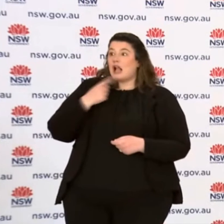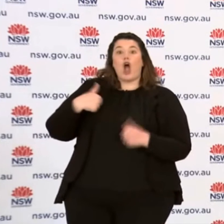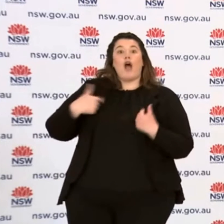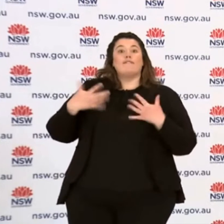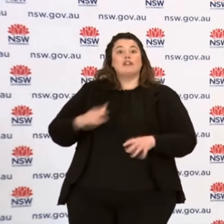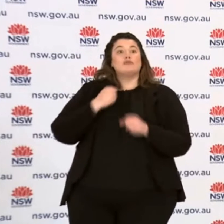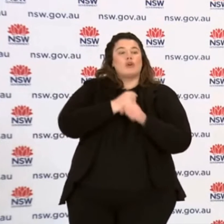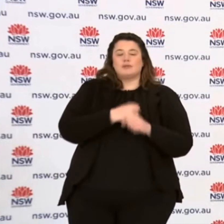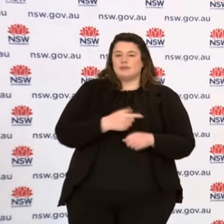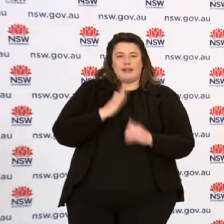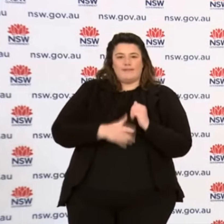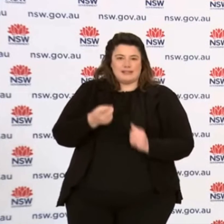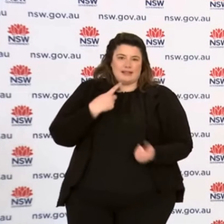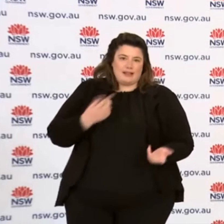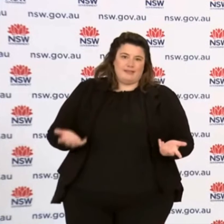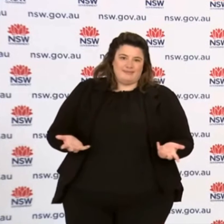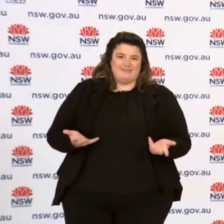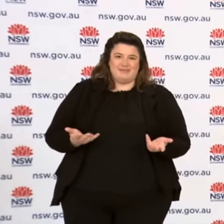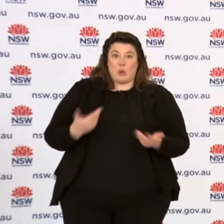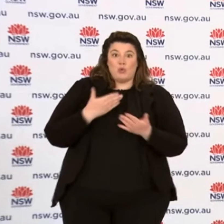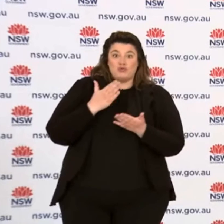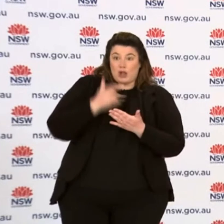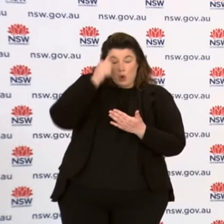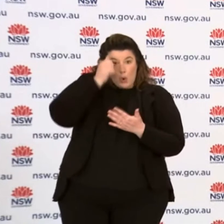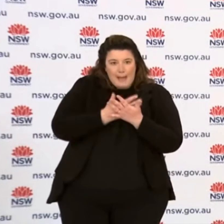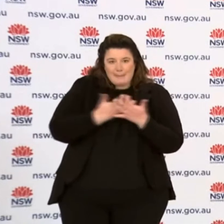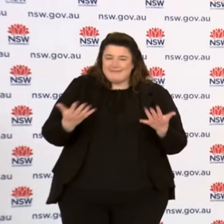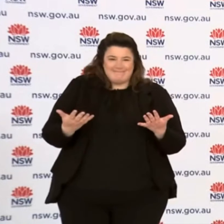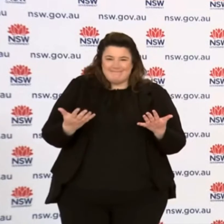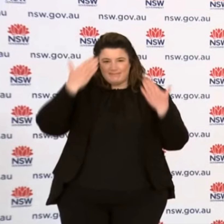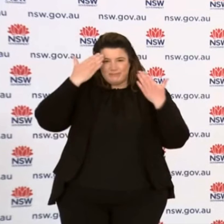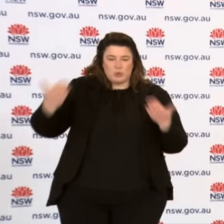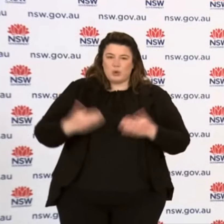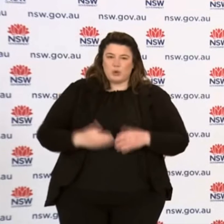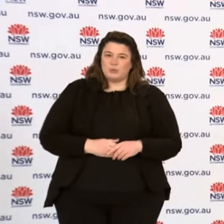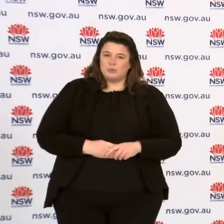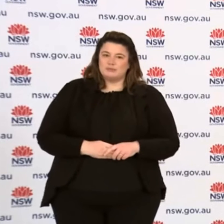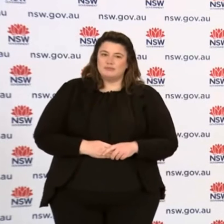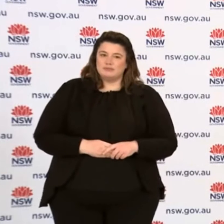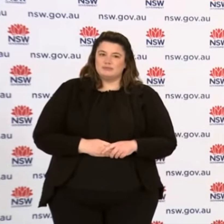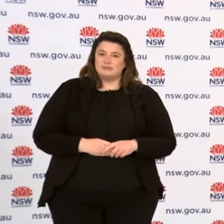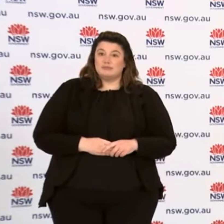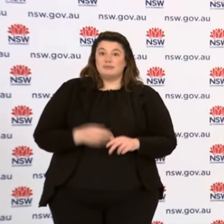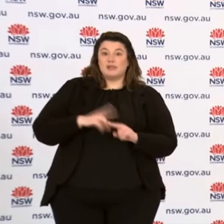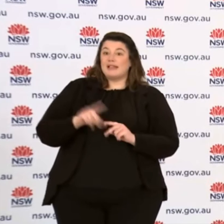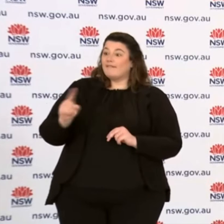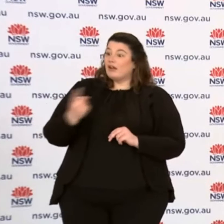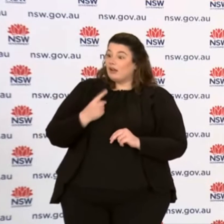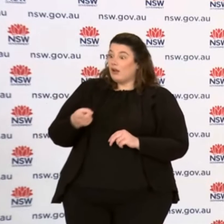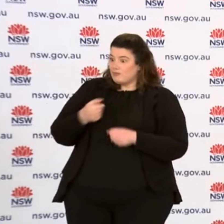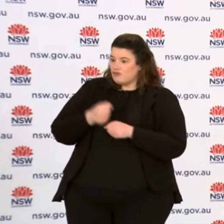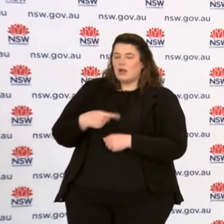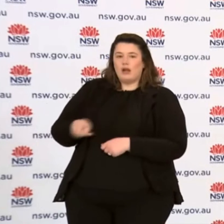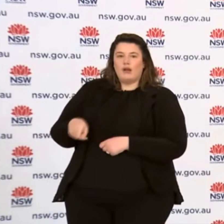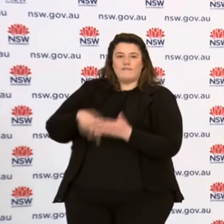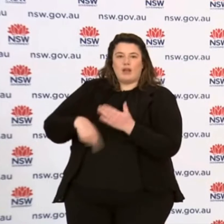rally. So, as you'd expect, because the police would take more than a passing interest in that. I must